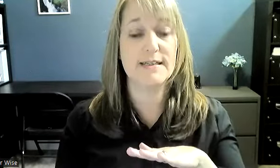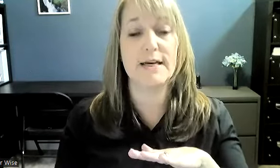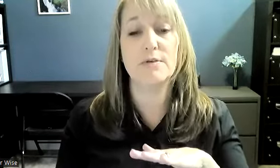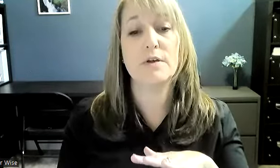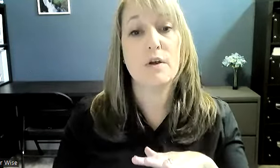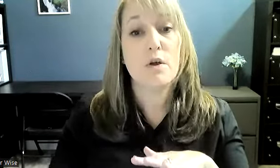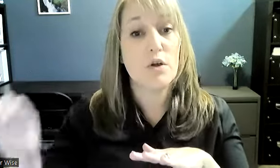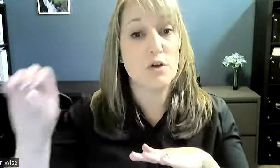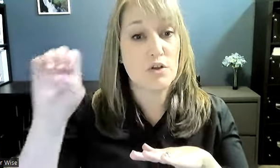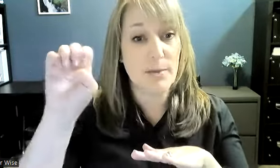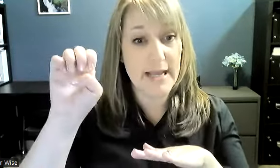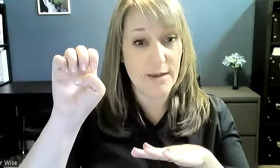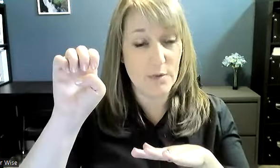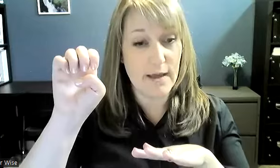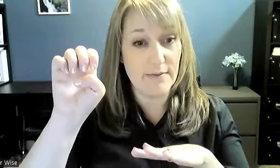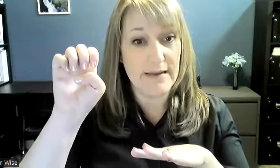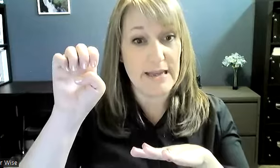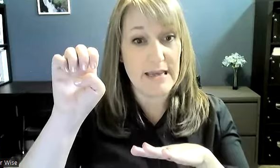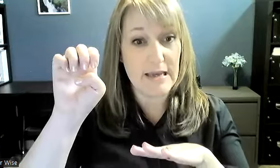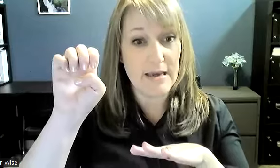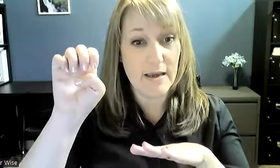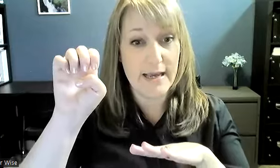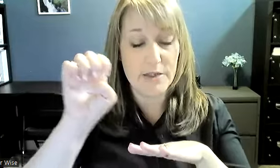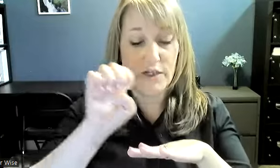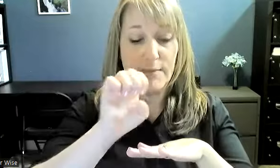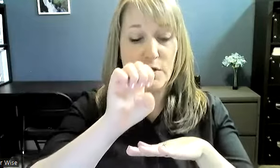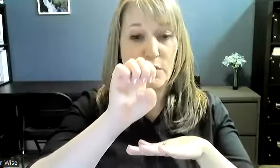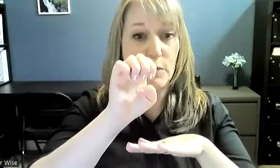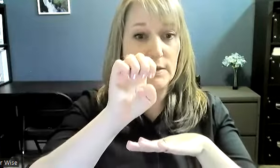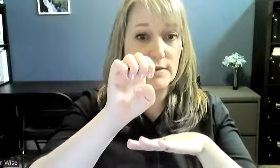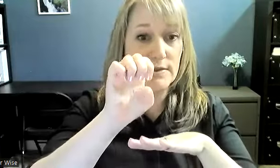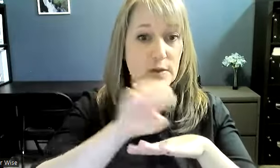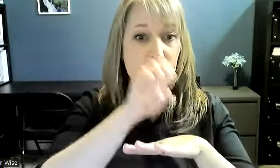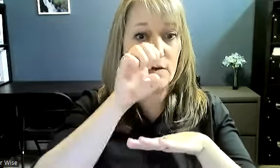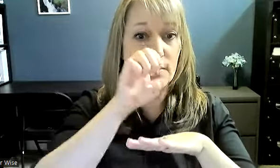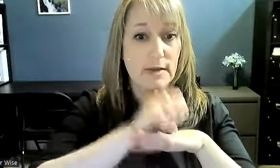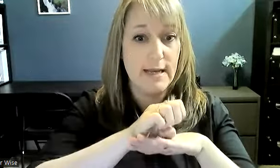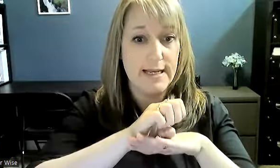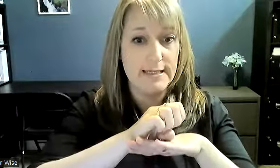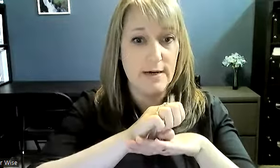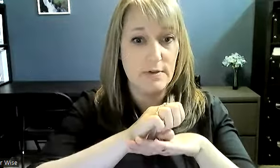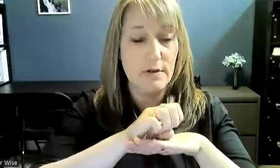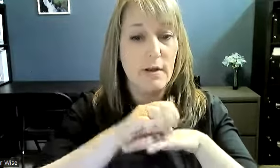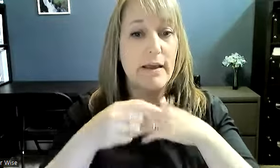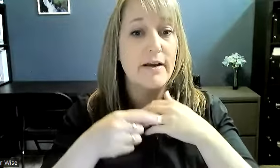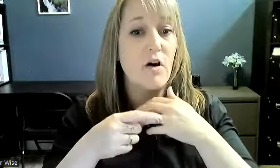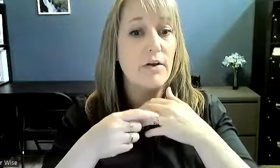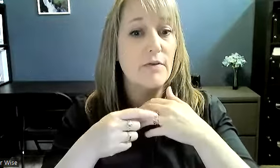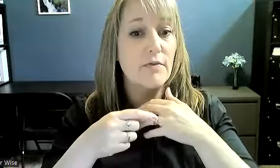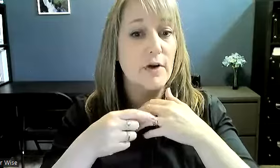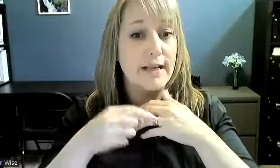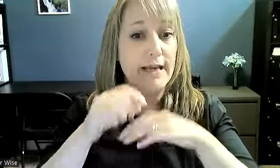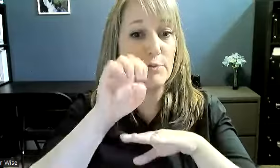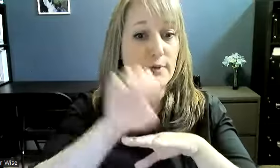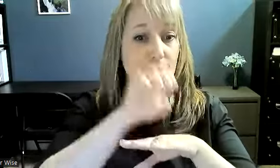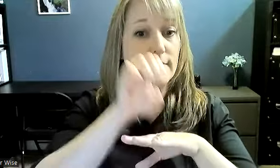down. Your dominant hand will have an E hand shape, and you'll do a little circle and down, like for an engagement ring,